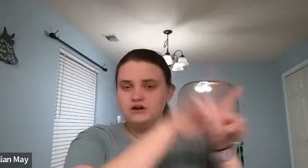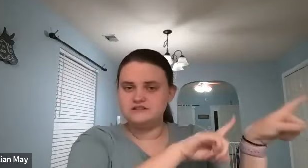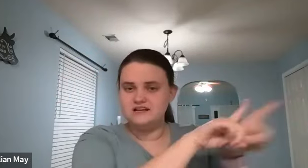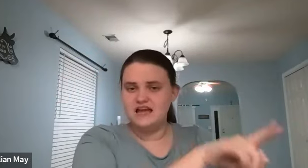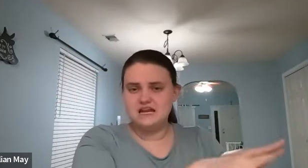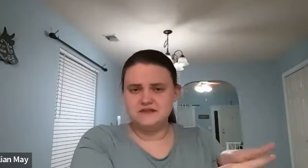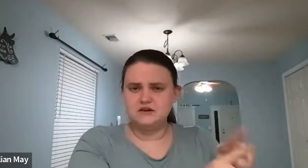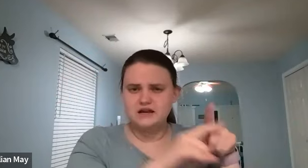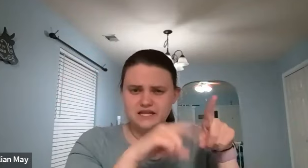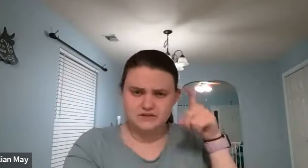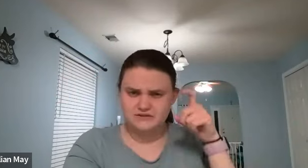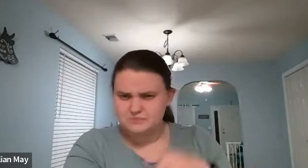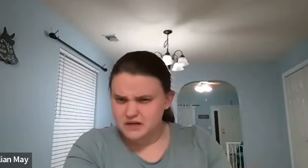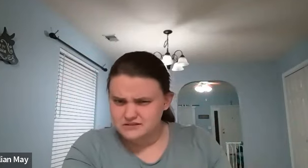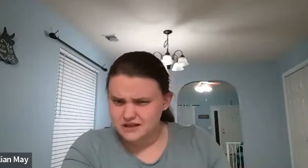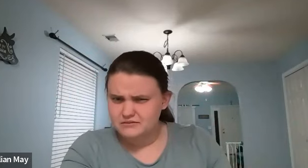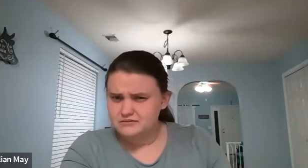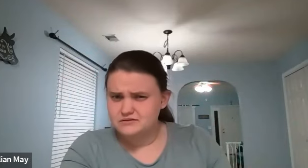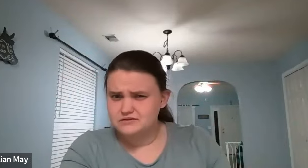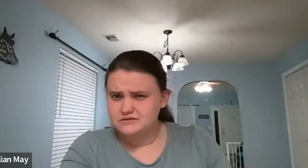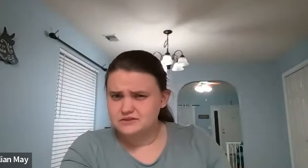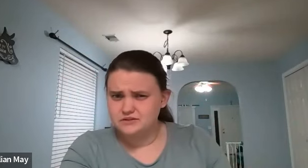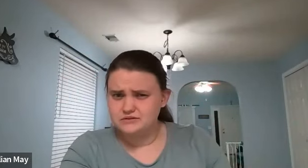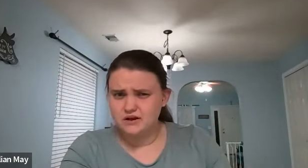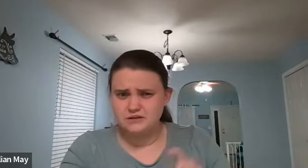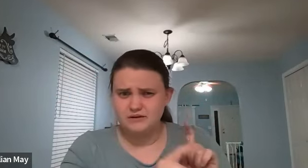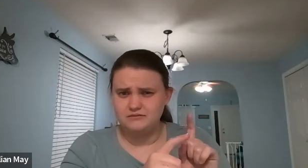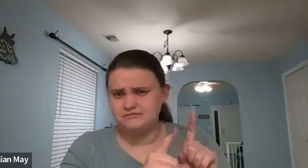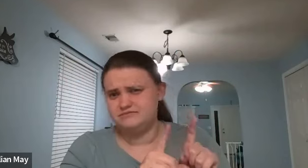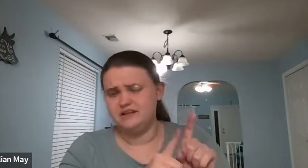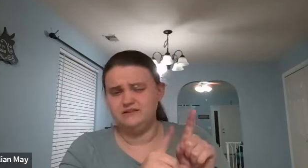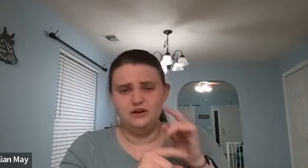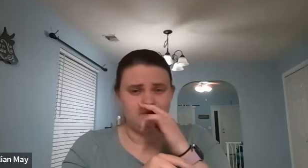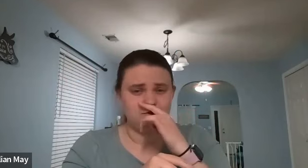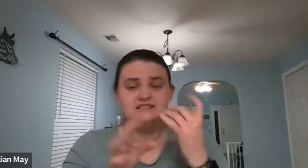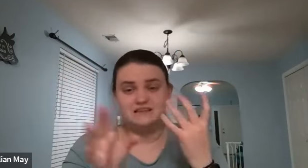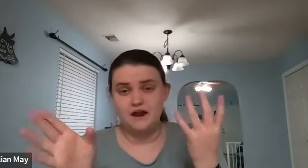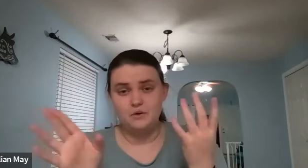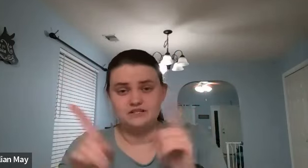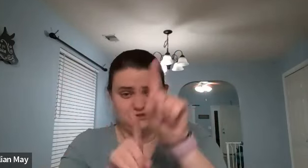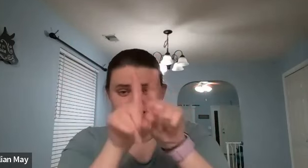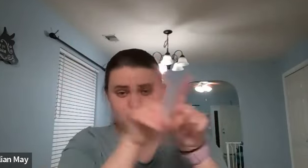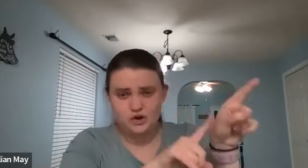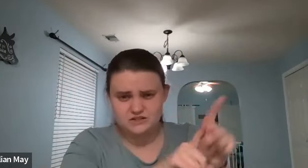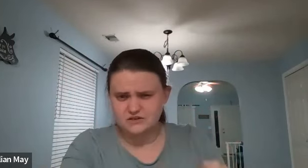stars and if they are kind of giving you this puzzle, like, what are you talking about? Like, if you're trying to say fireworks and you say stars and they're like,